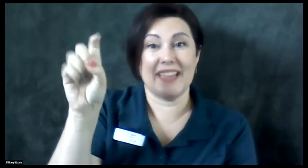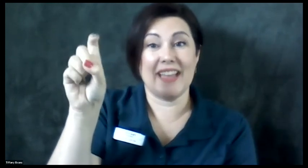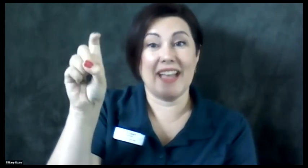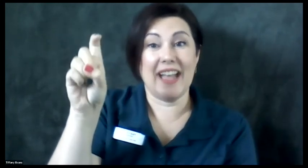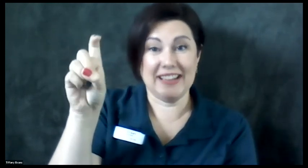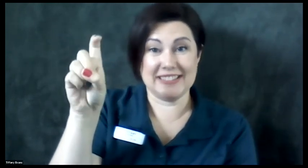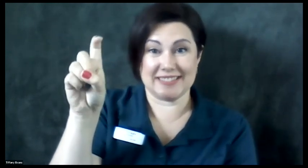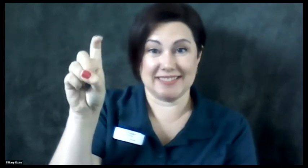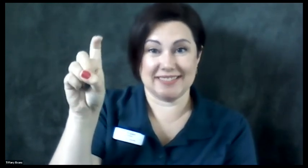X,